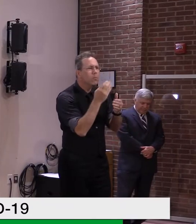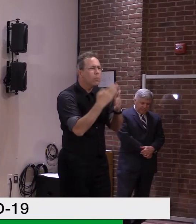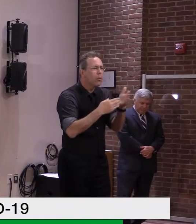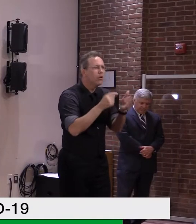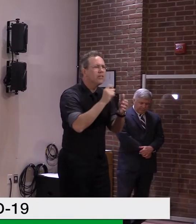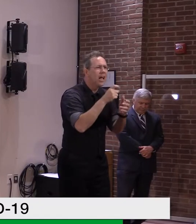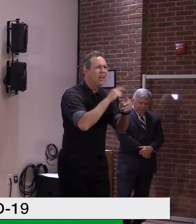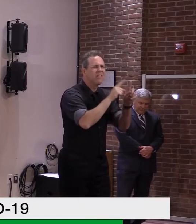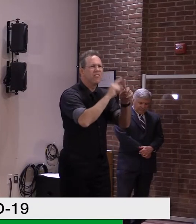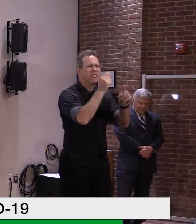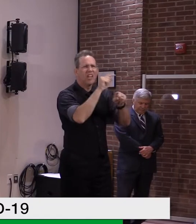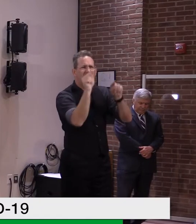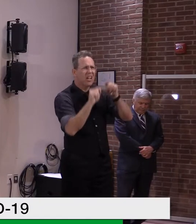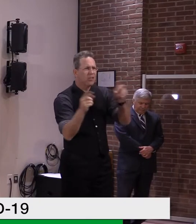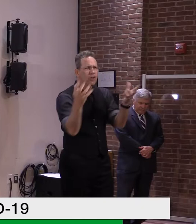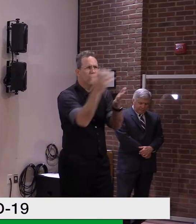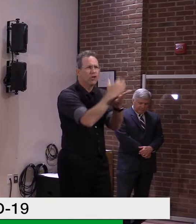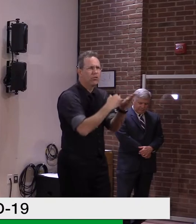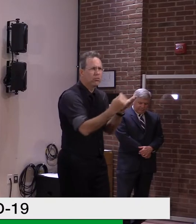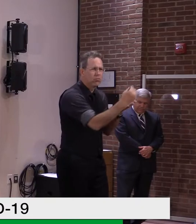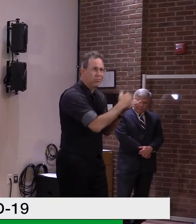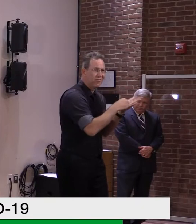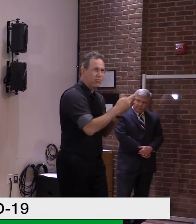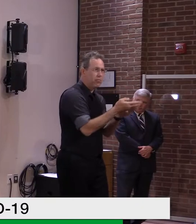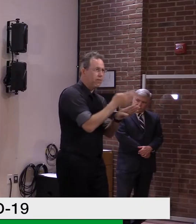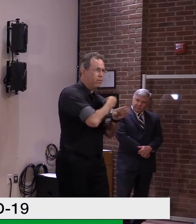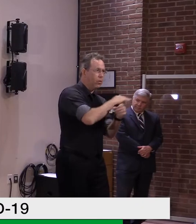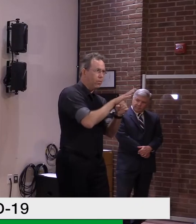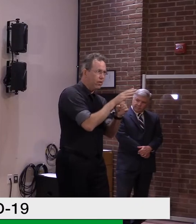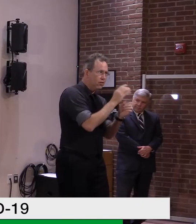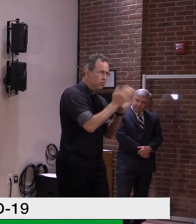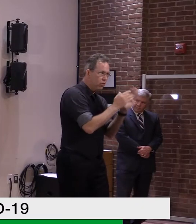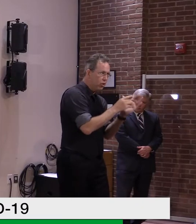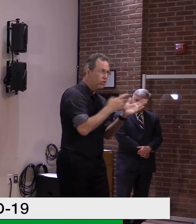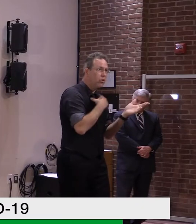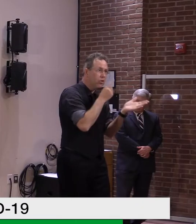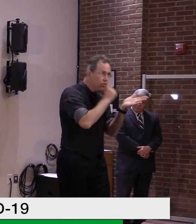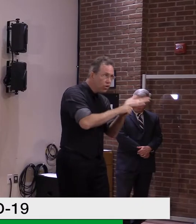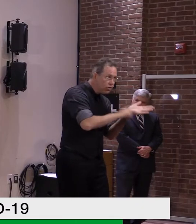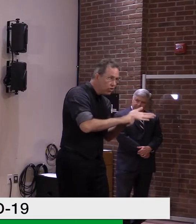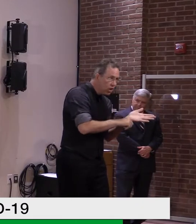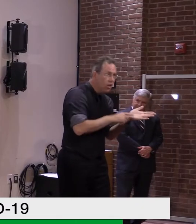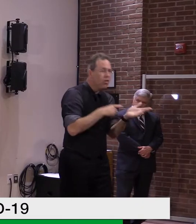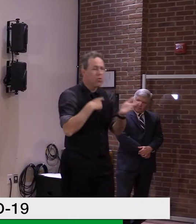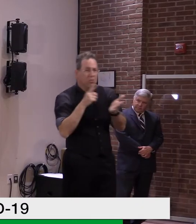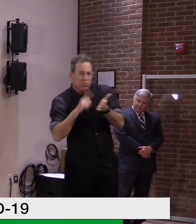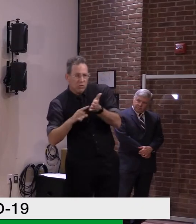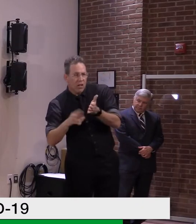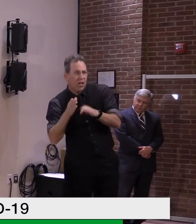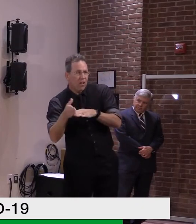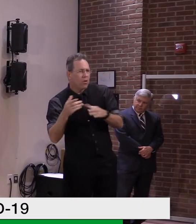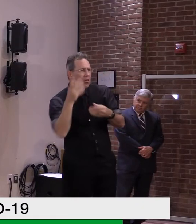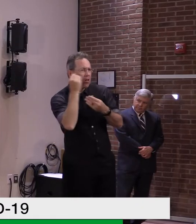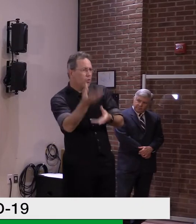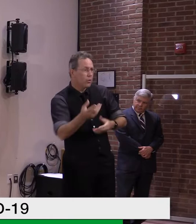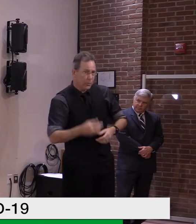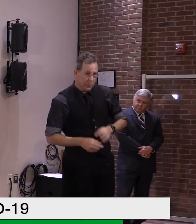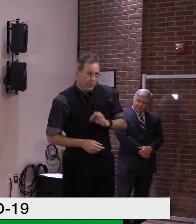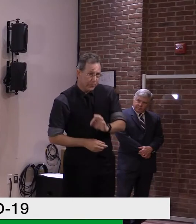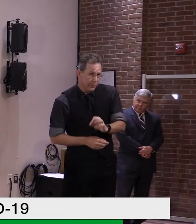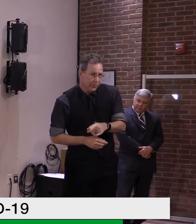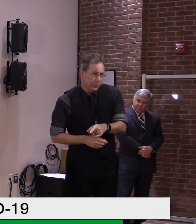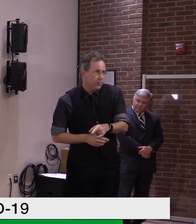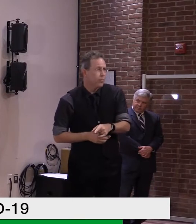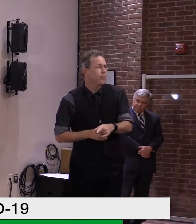as we come out of this crisis. Happy to do that. Kat, we're also... That would be awesome. Yeah, Kat, we're